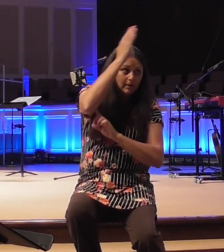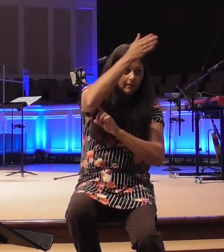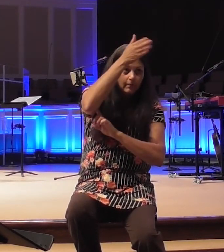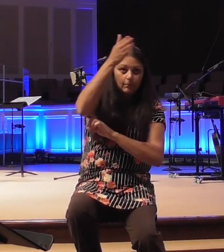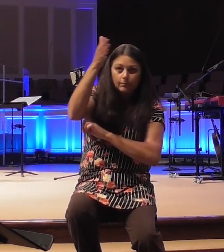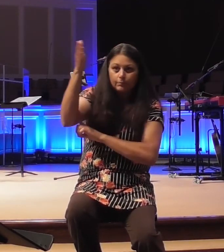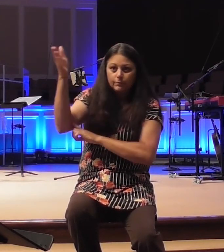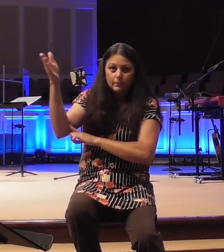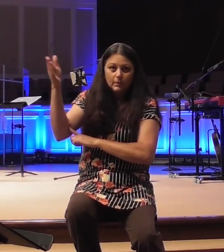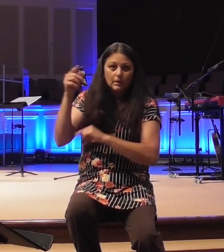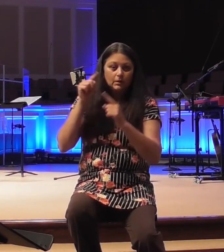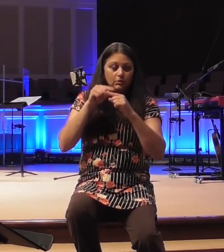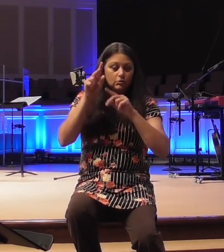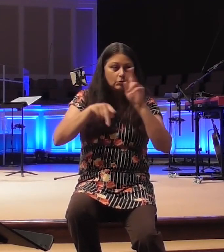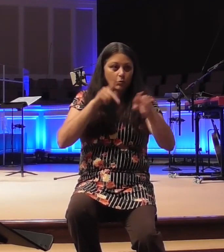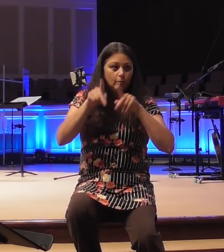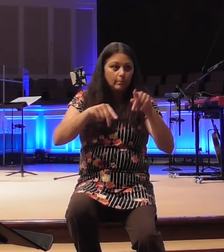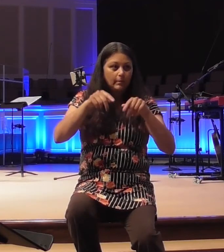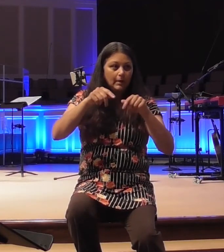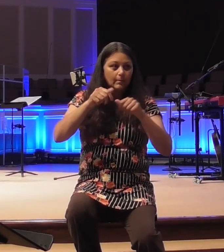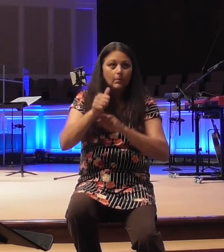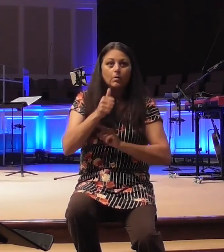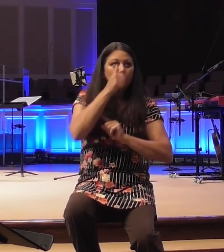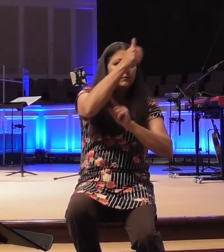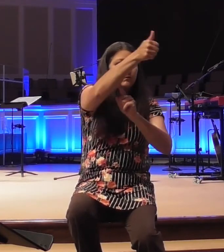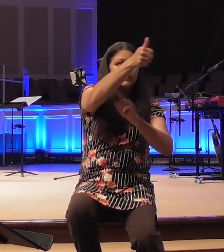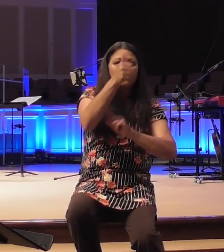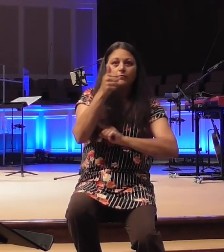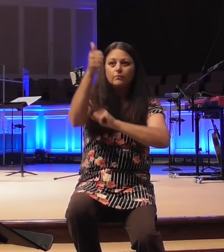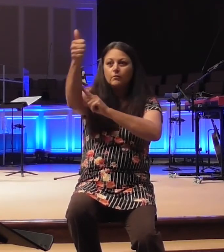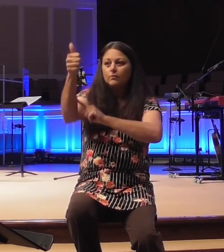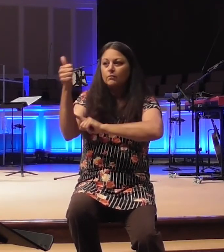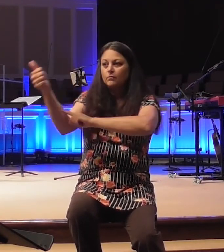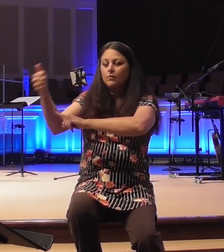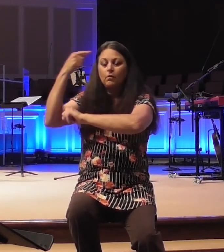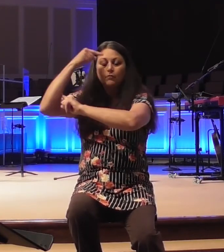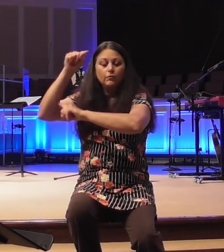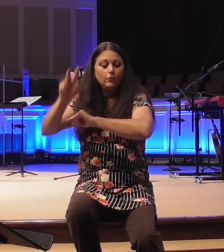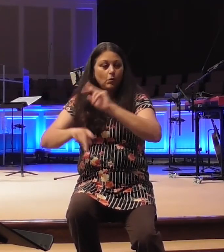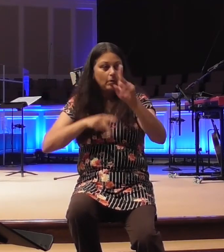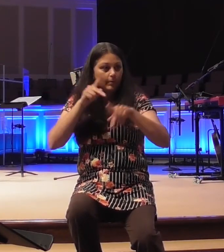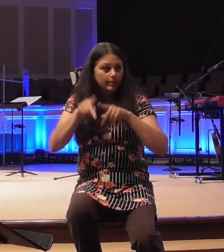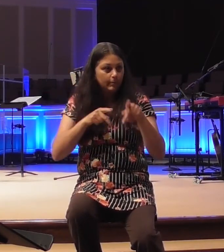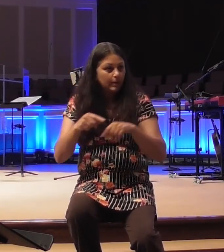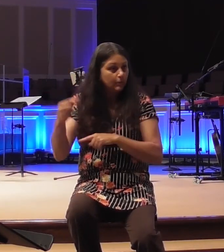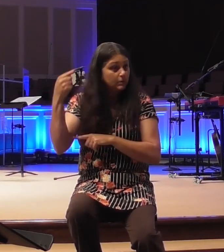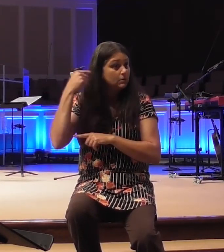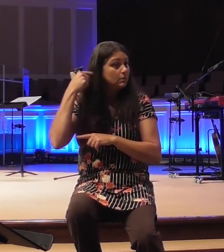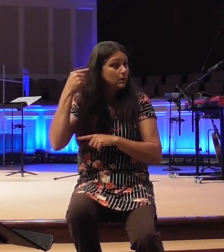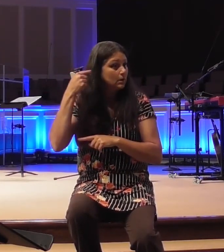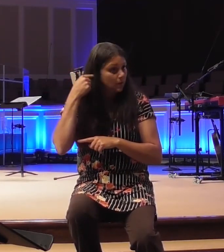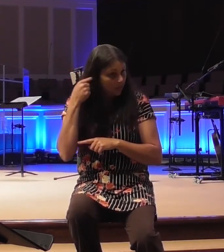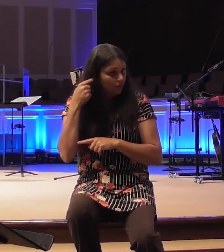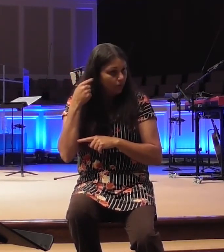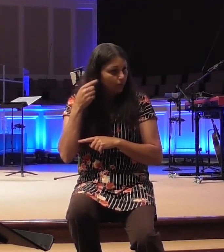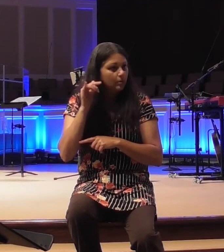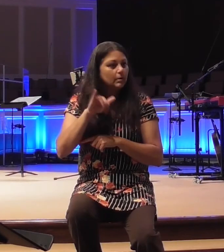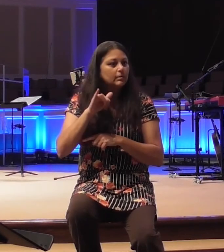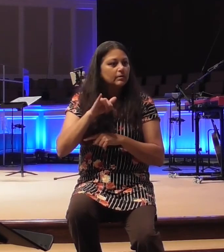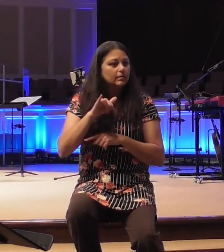and everybody can clearly hear the message that Jesus Christ is the same